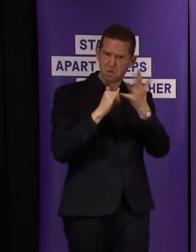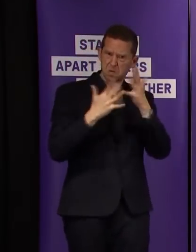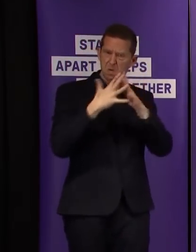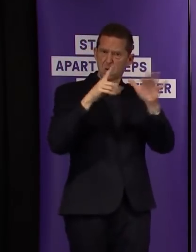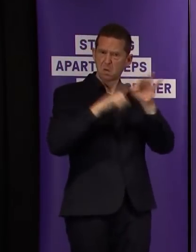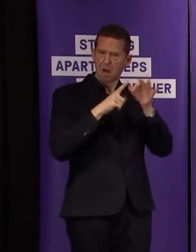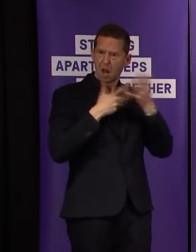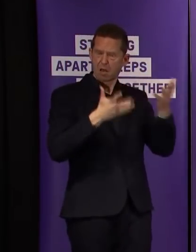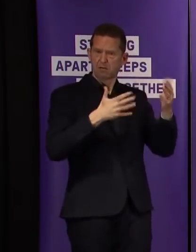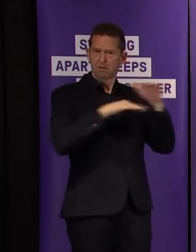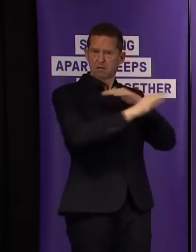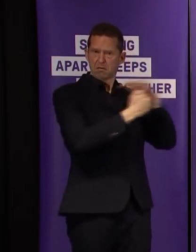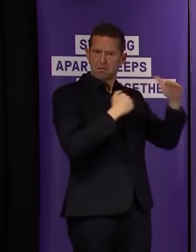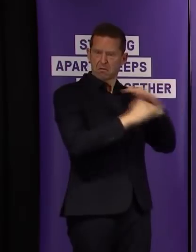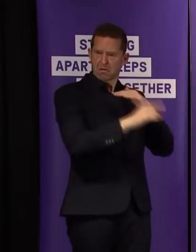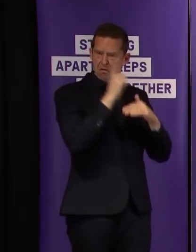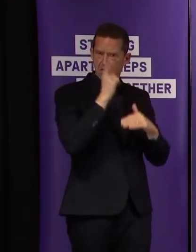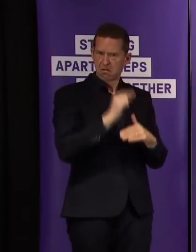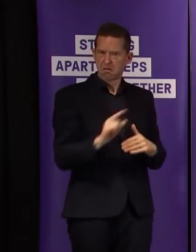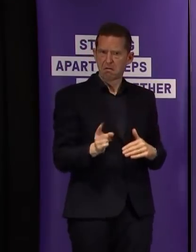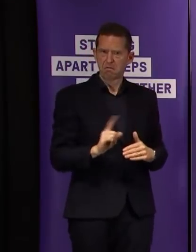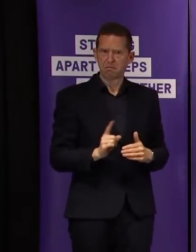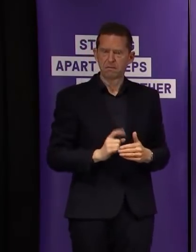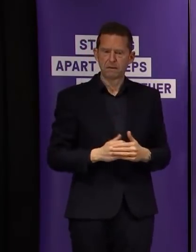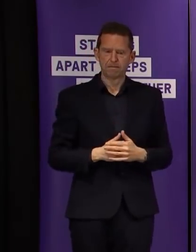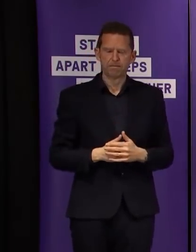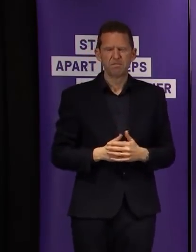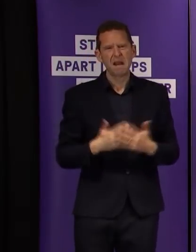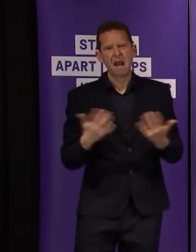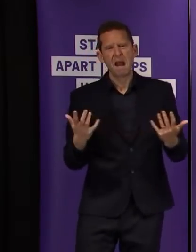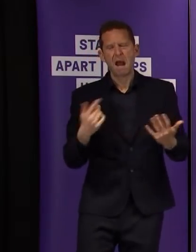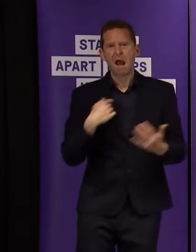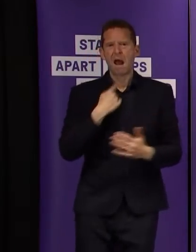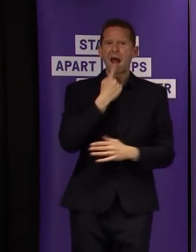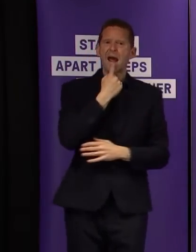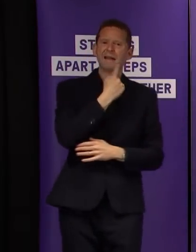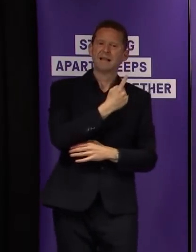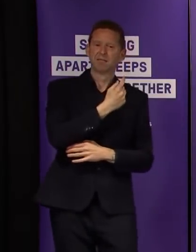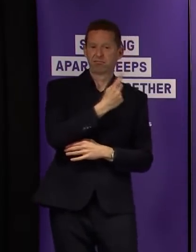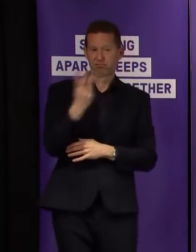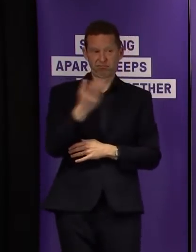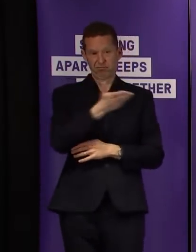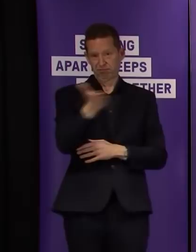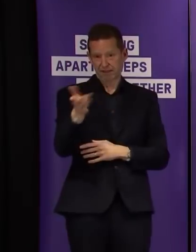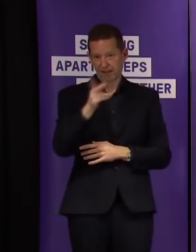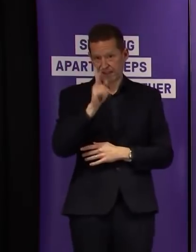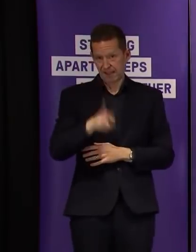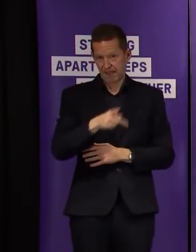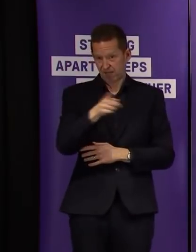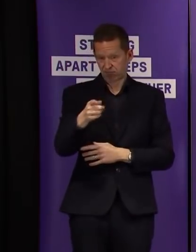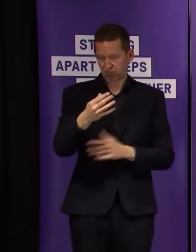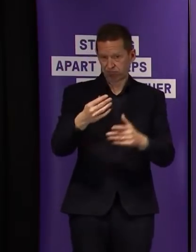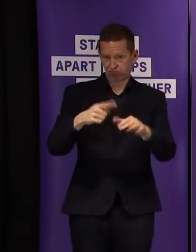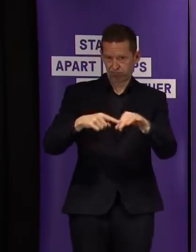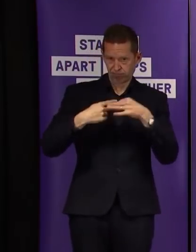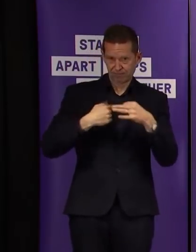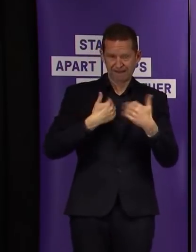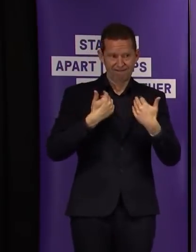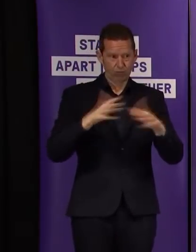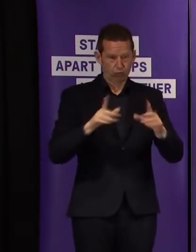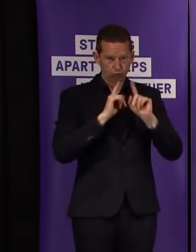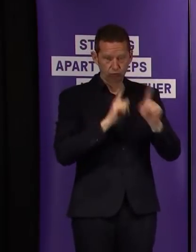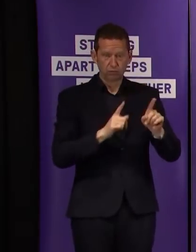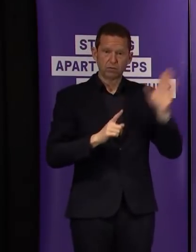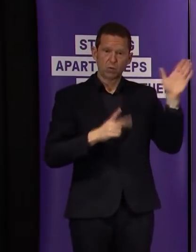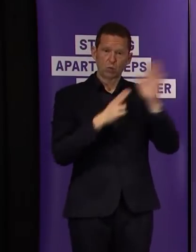The interstate borders premier, at what step do you think New South Wales will? Well, I've made the point a number of times, but to you guys, and to